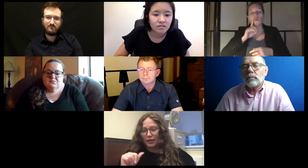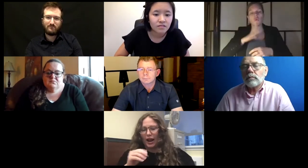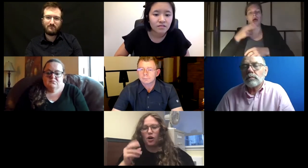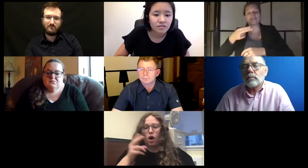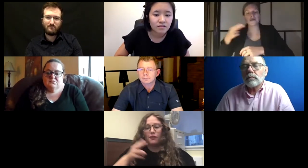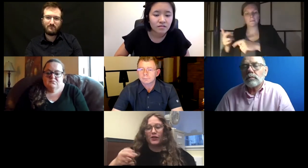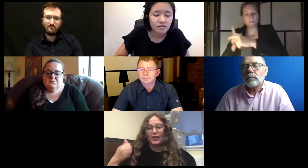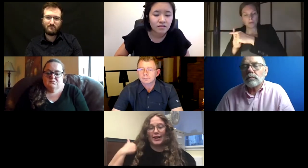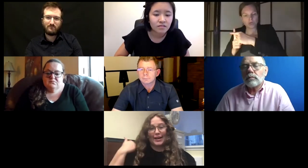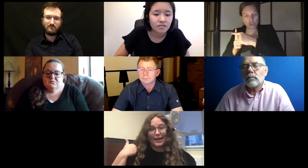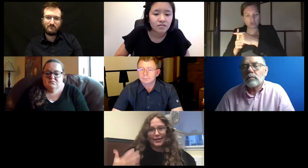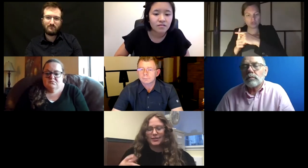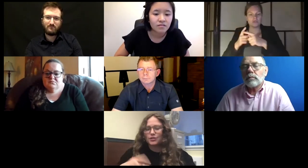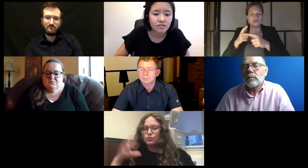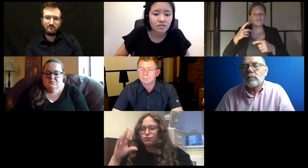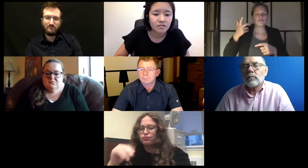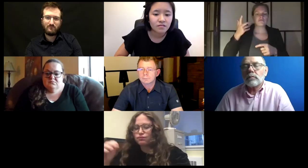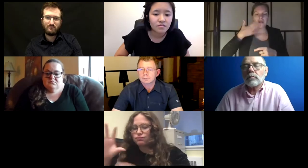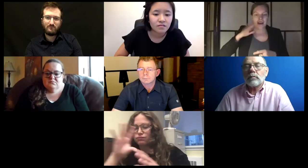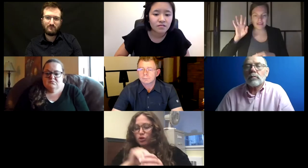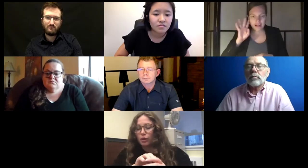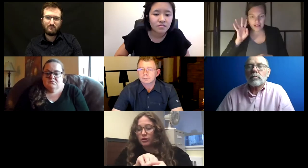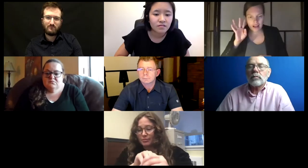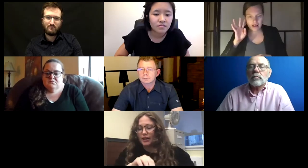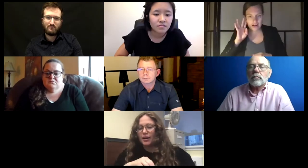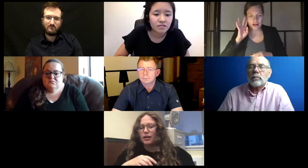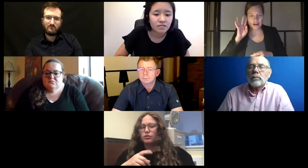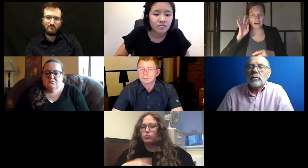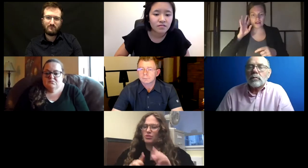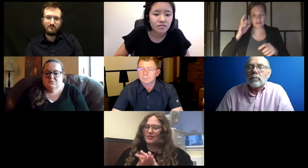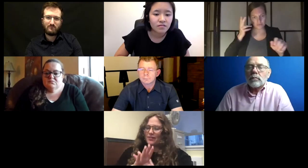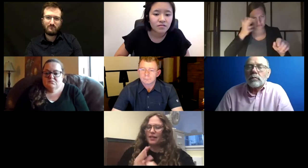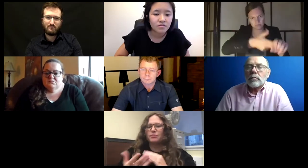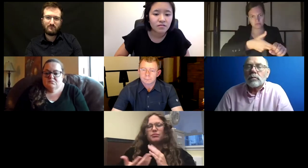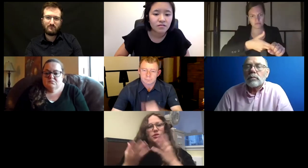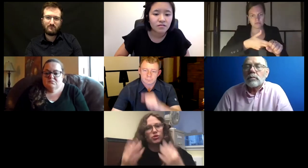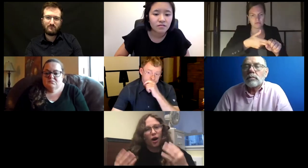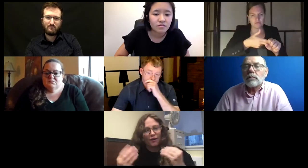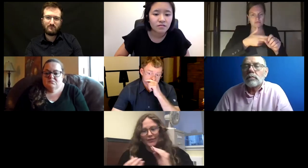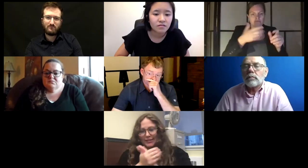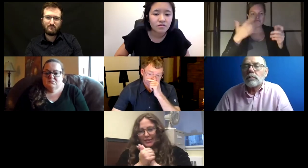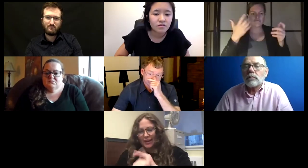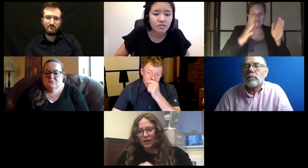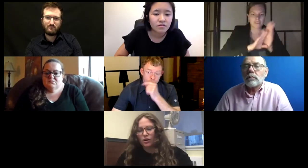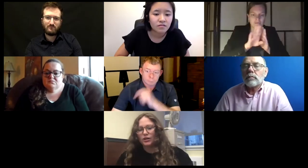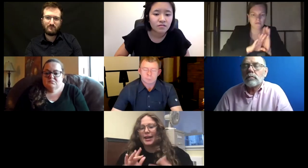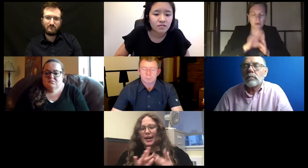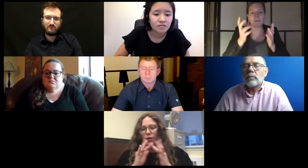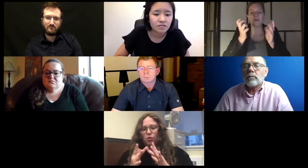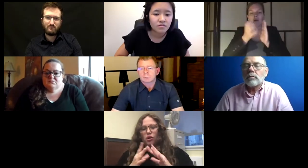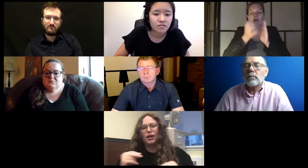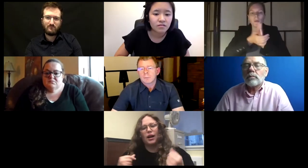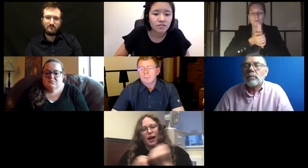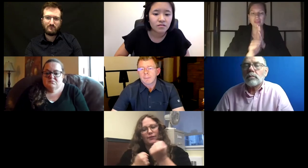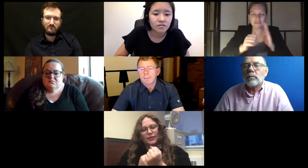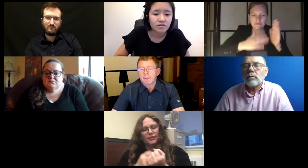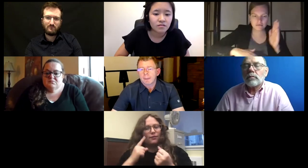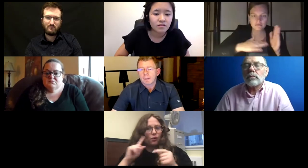and deaf individuals with additional disabilities representing all levels in Canada. We want people